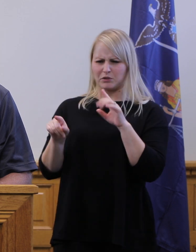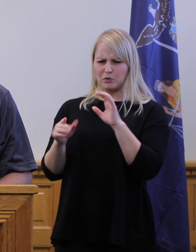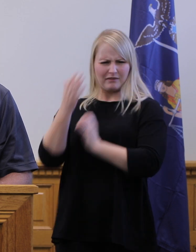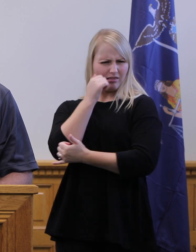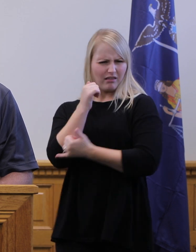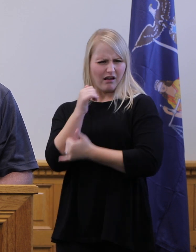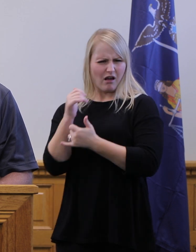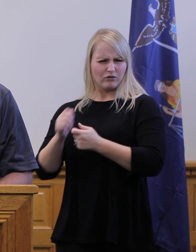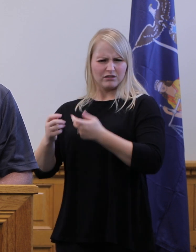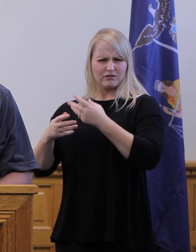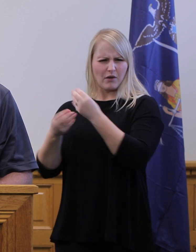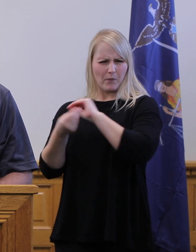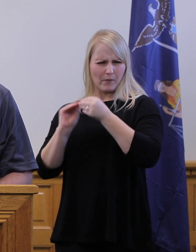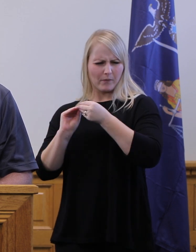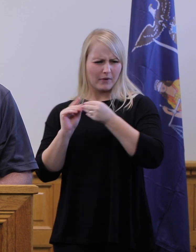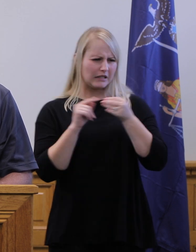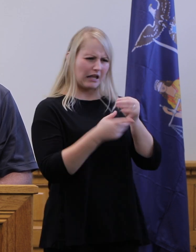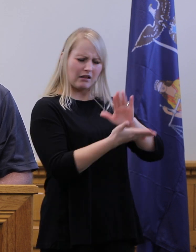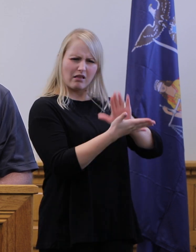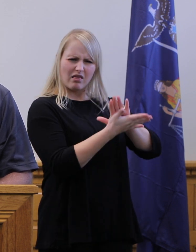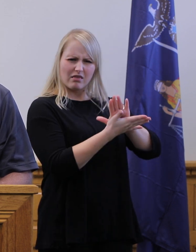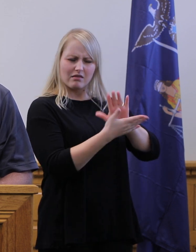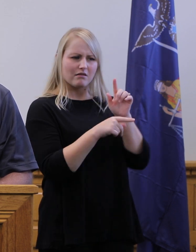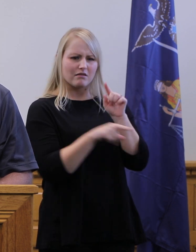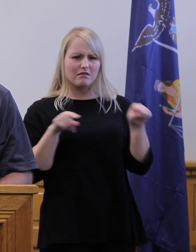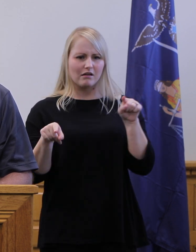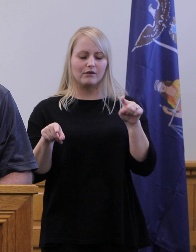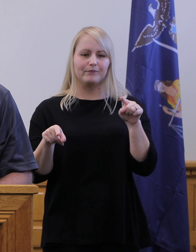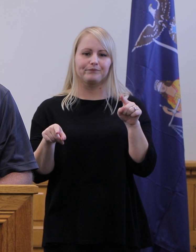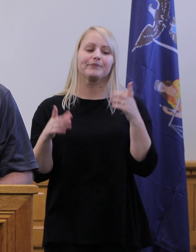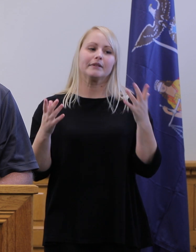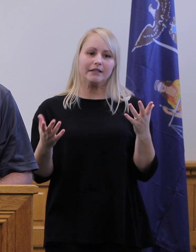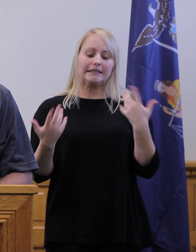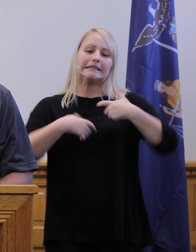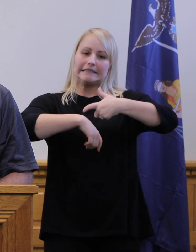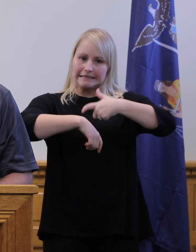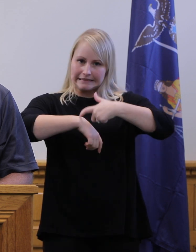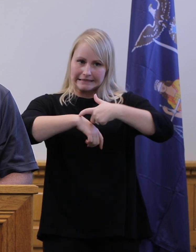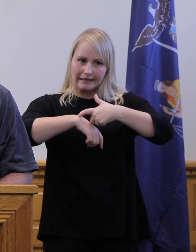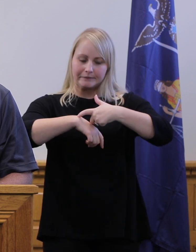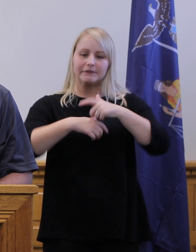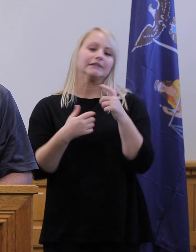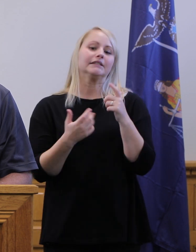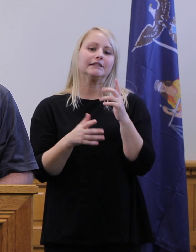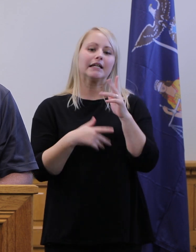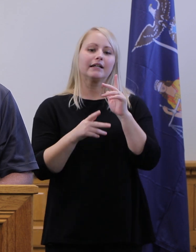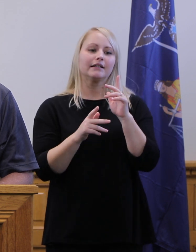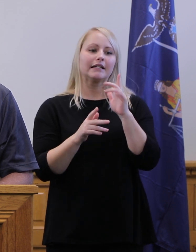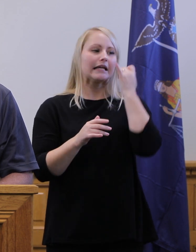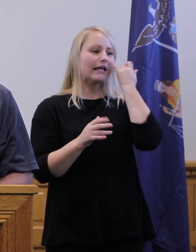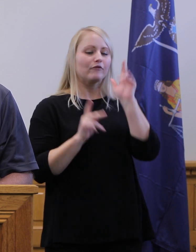dashboard. The variation in numbers is due to timing and reporting criteria. The college dashboard includes all